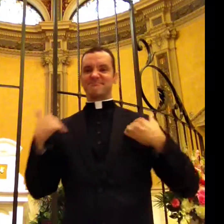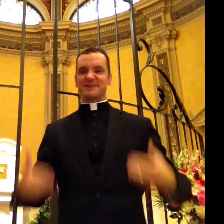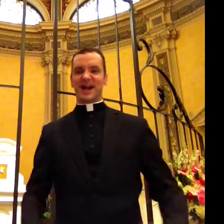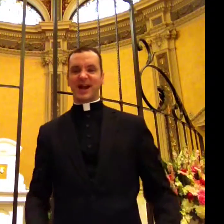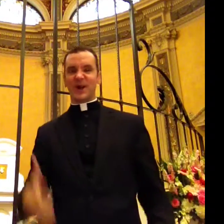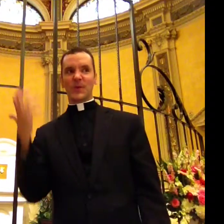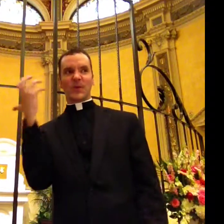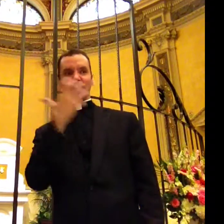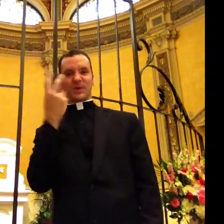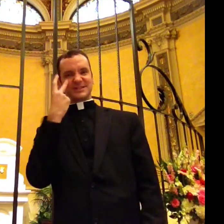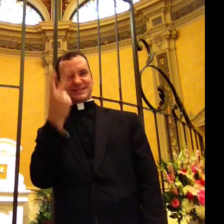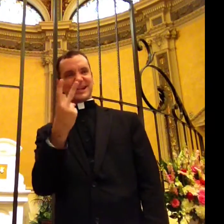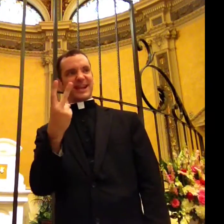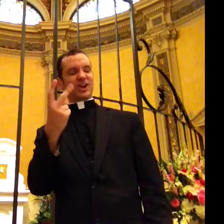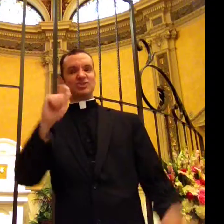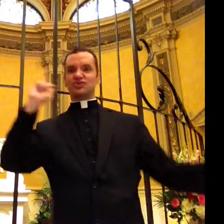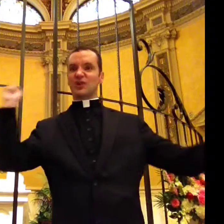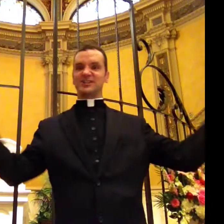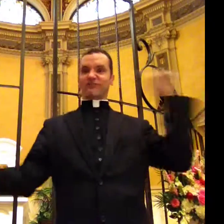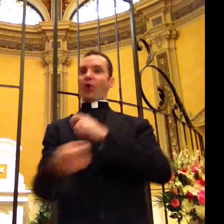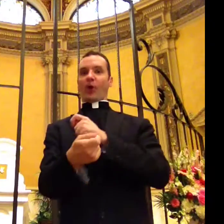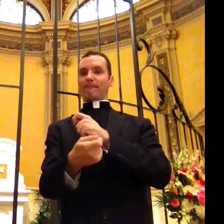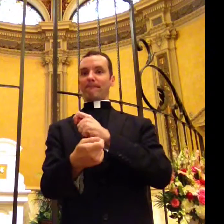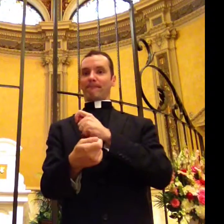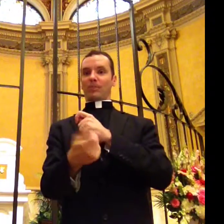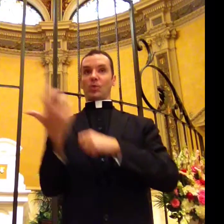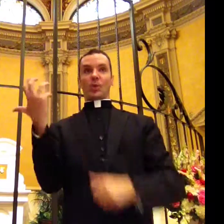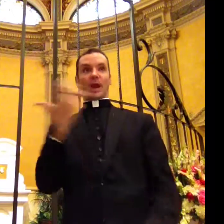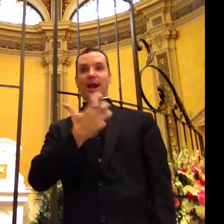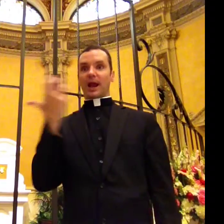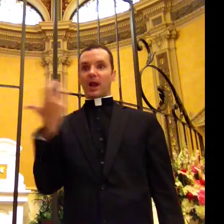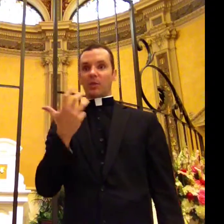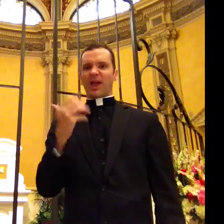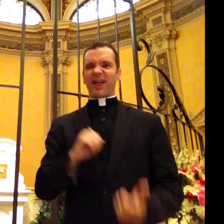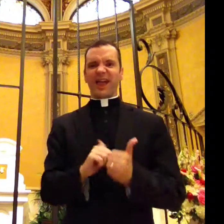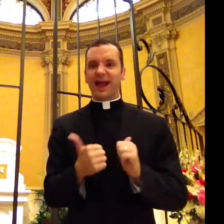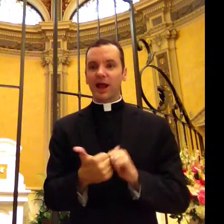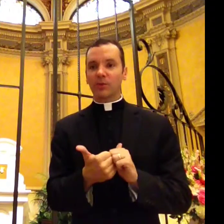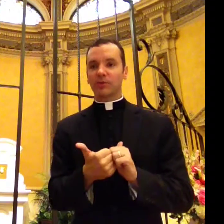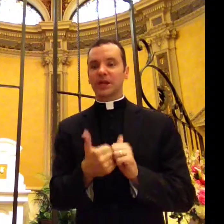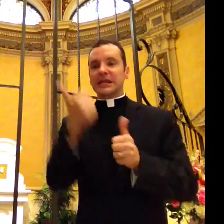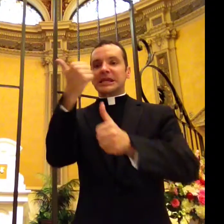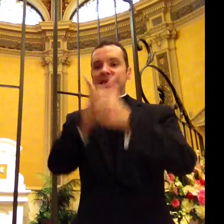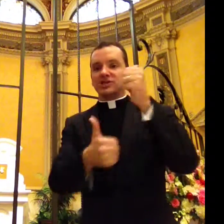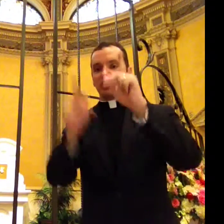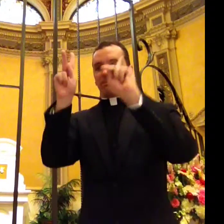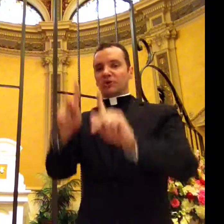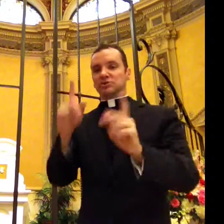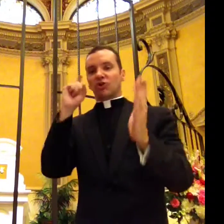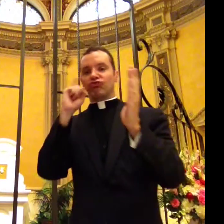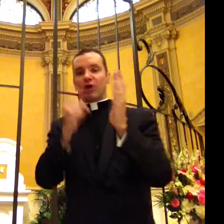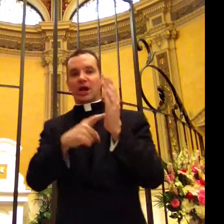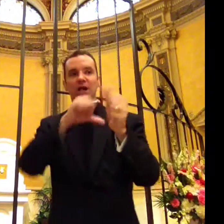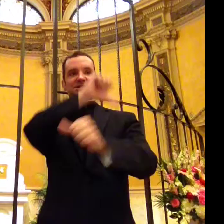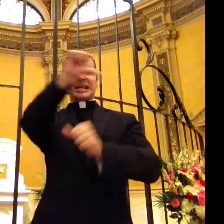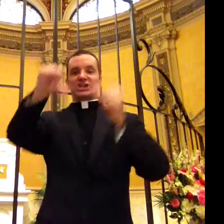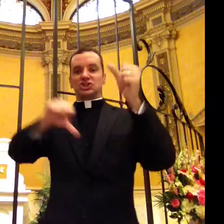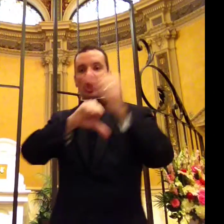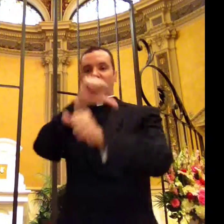had become strong in Christ. We were like Christ's body. We had been transformed. And that had happened because